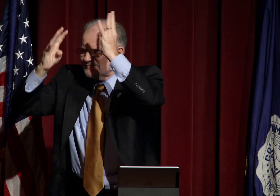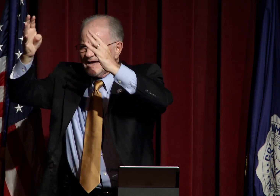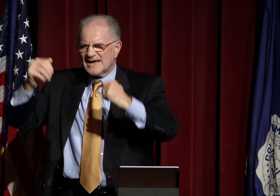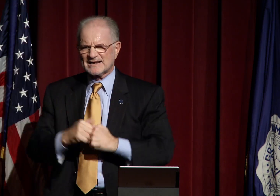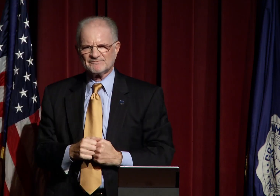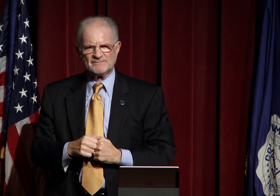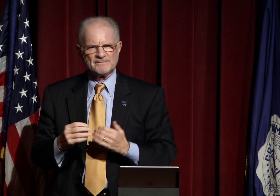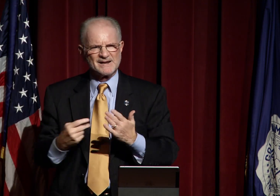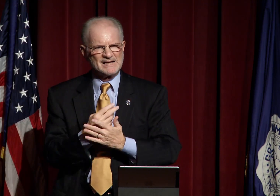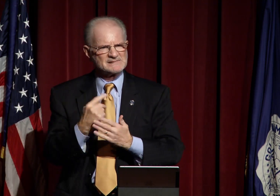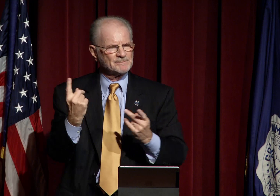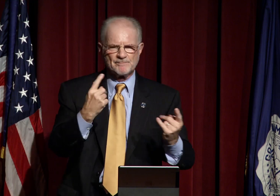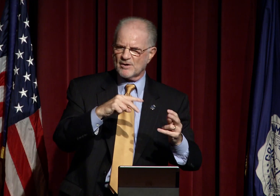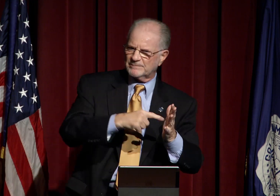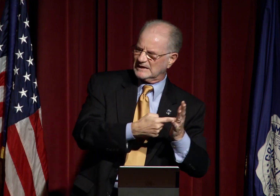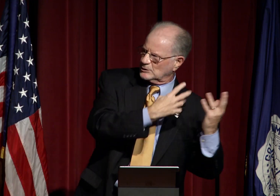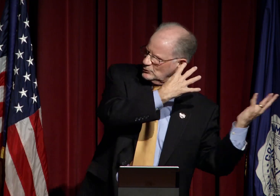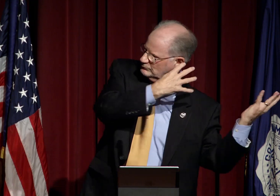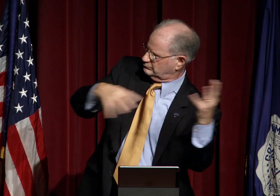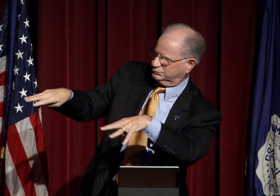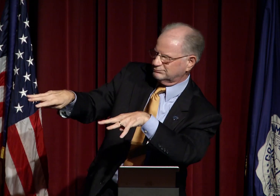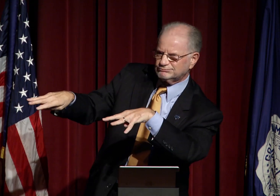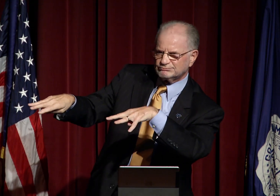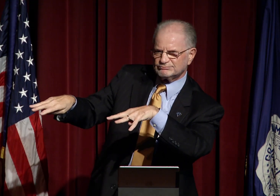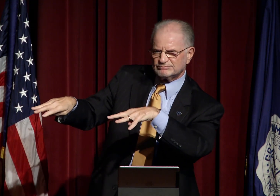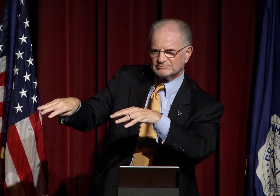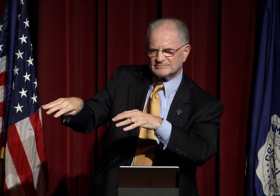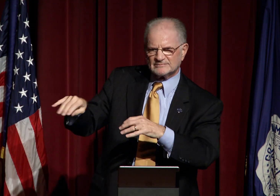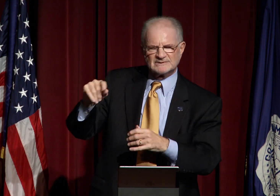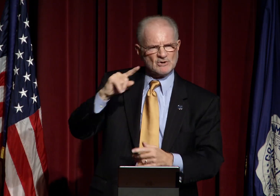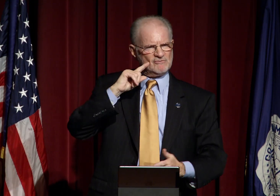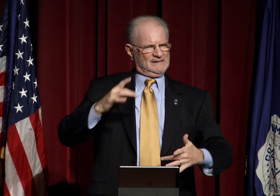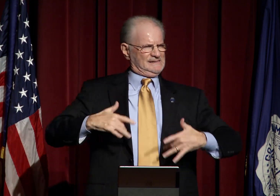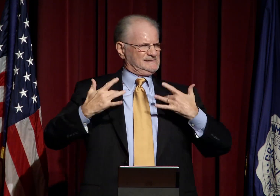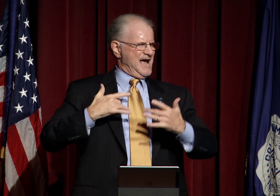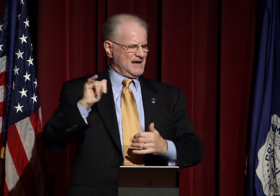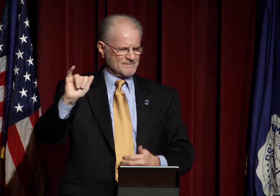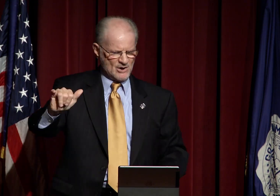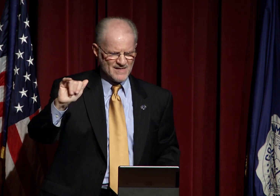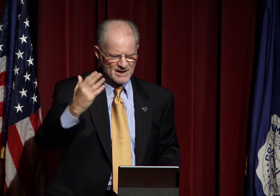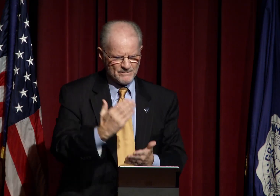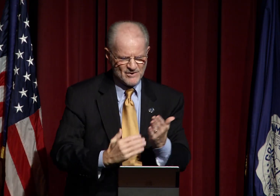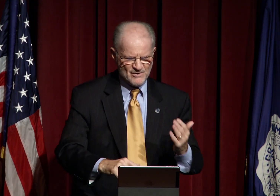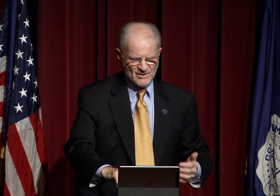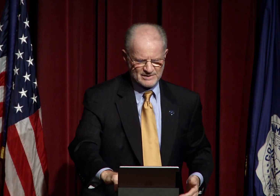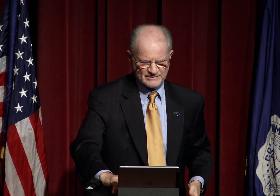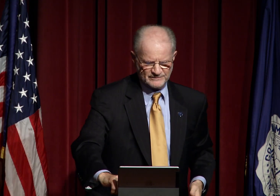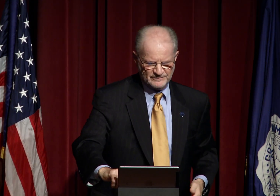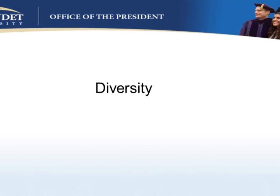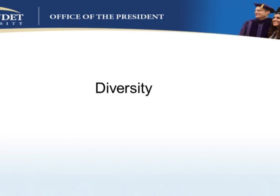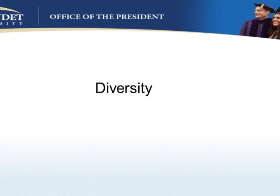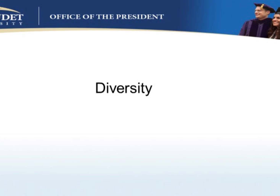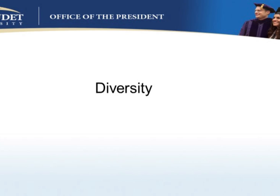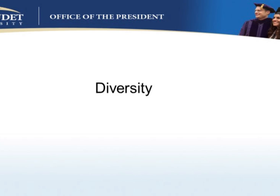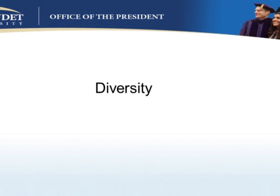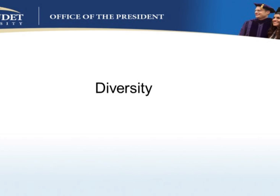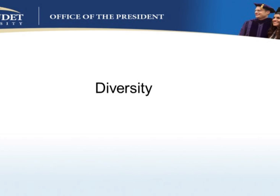a new place full of innovation which incorporates this universal design, which will certainly draw the gaze